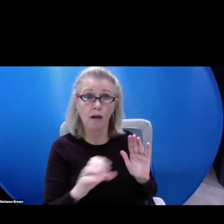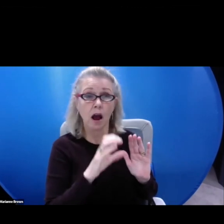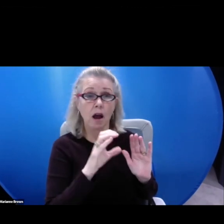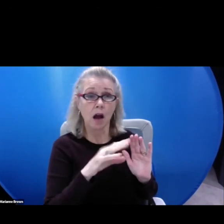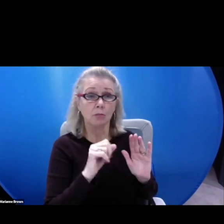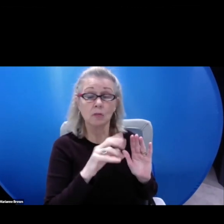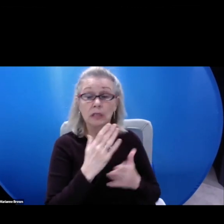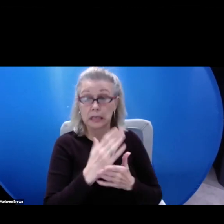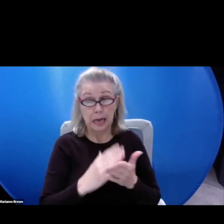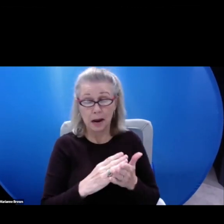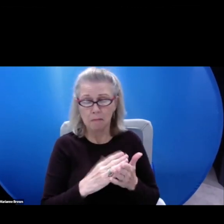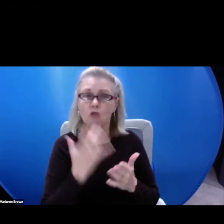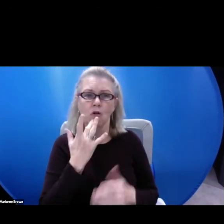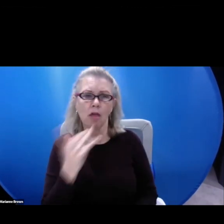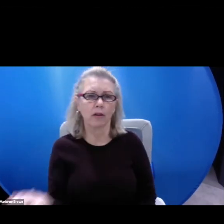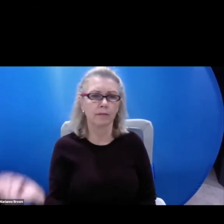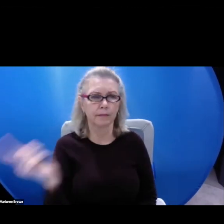cities.